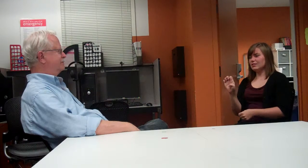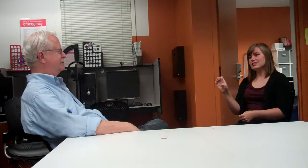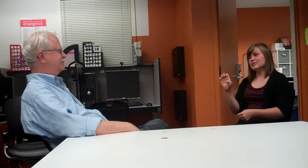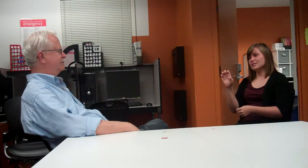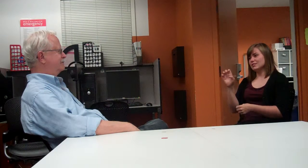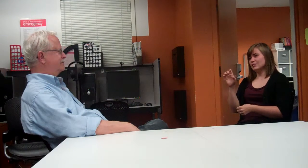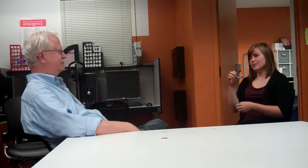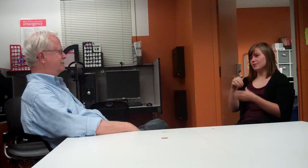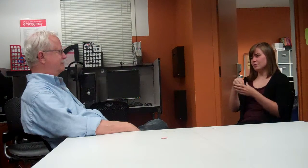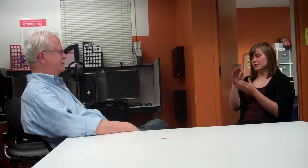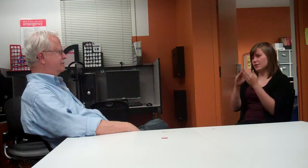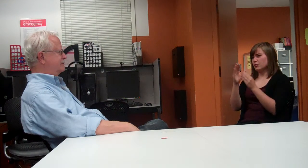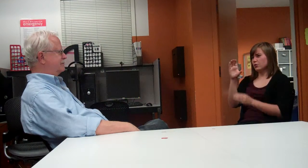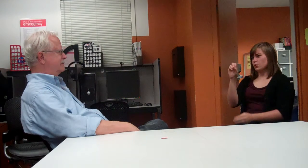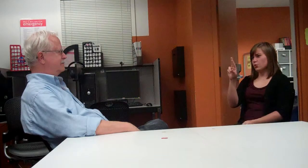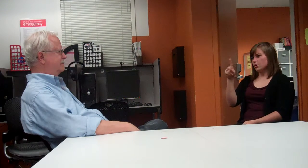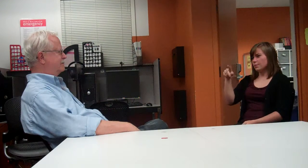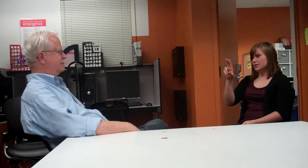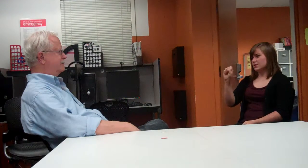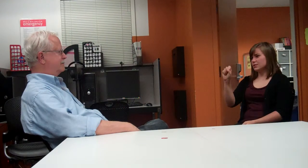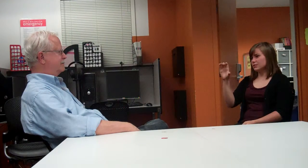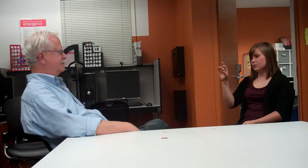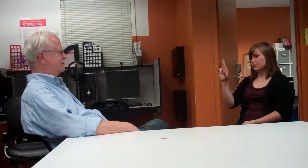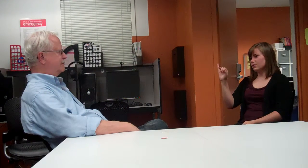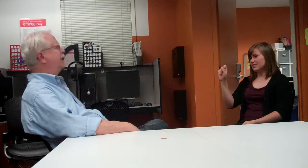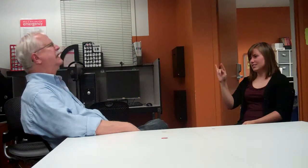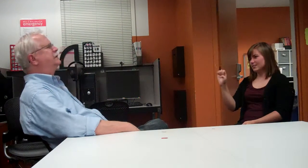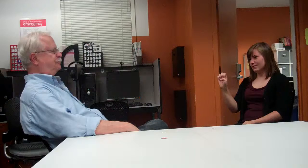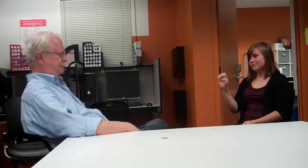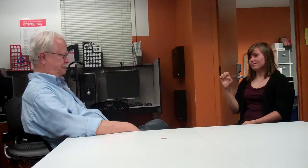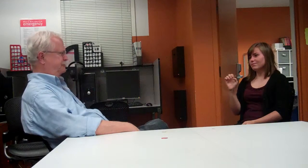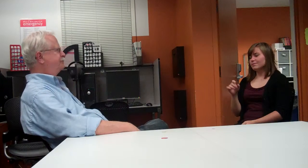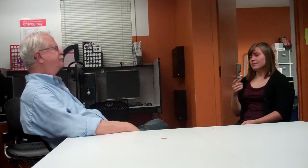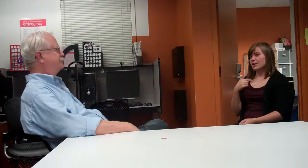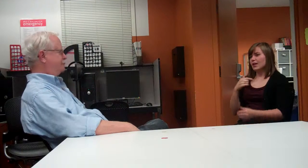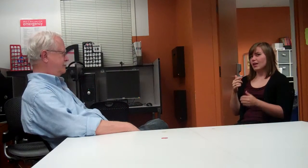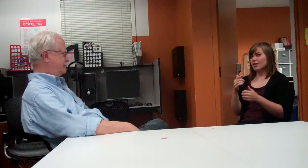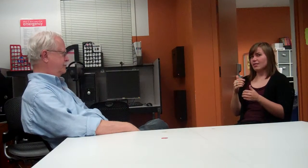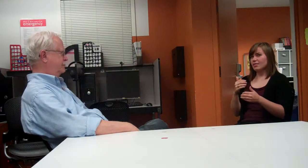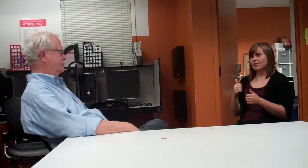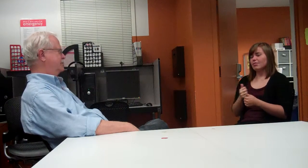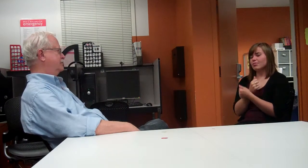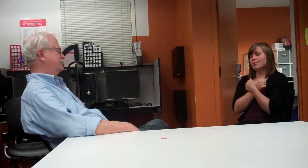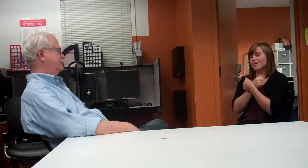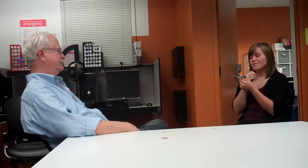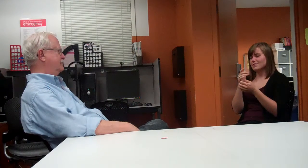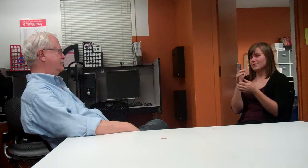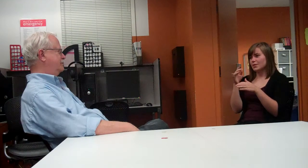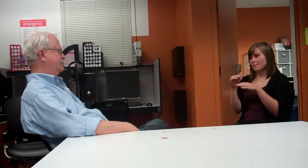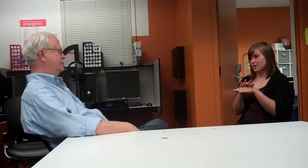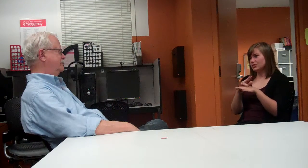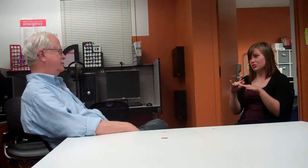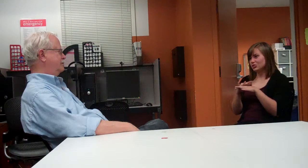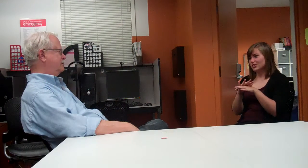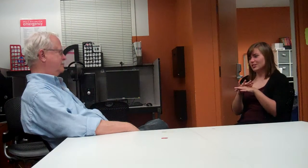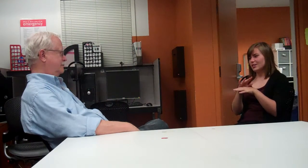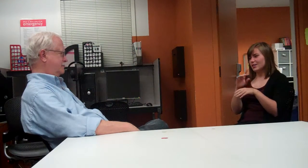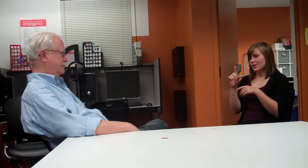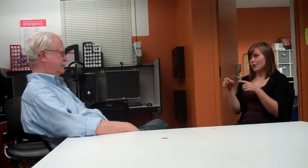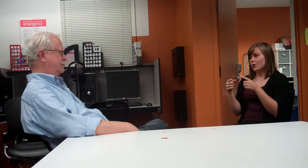Christi, and I love the beach. And I love the beach, but while I was there, I took it for granted,